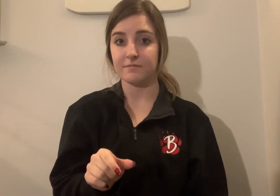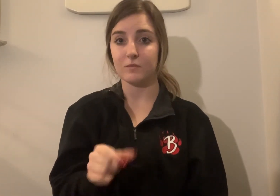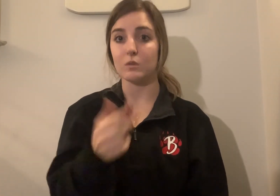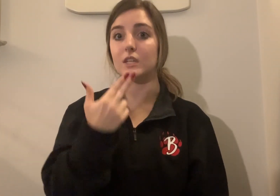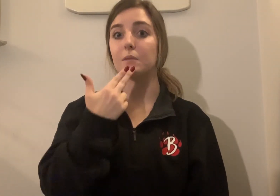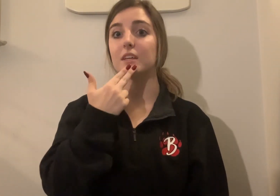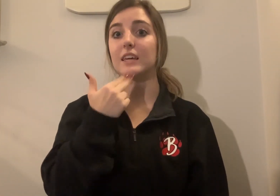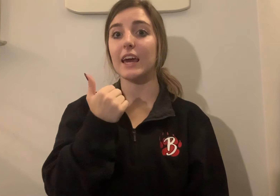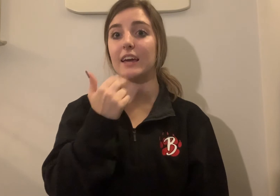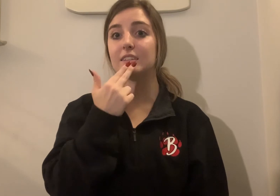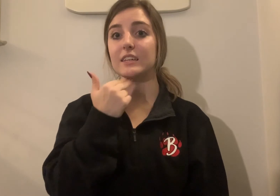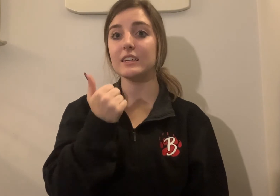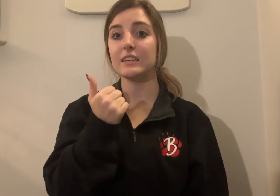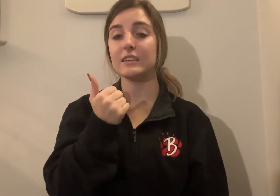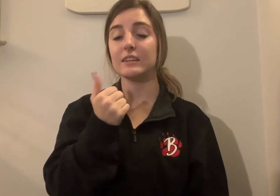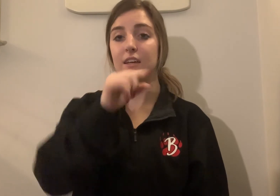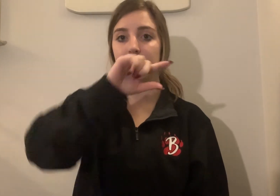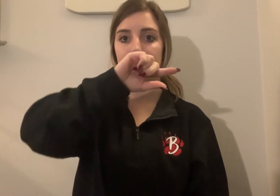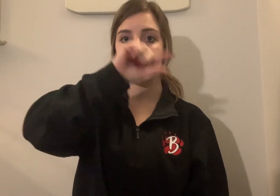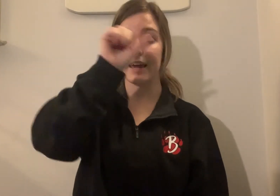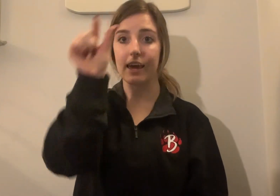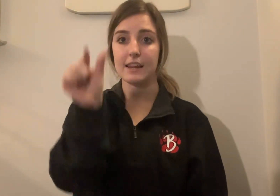One more time. Candy cane.